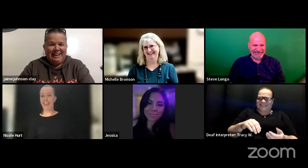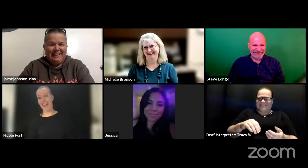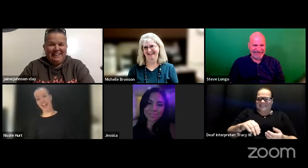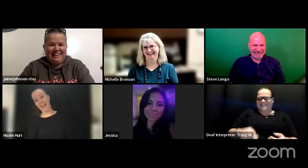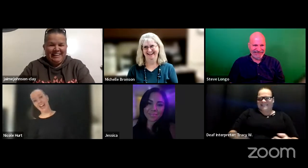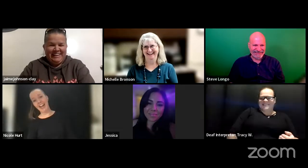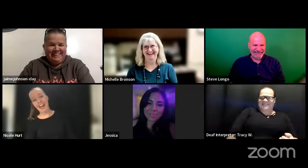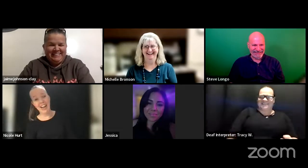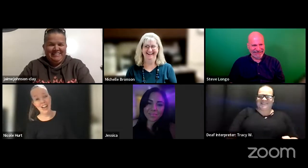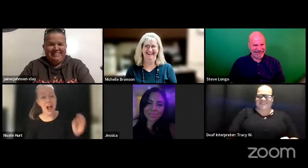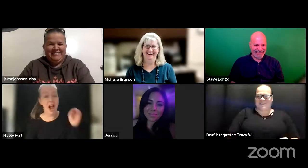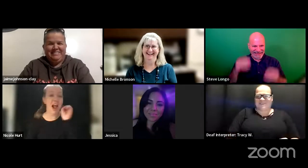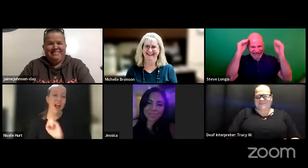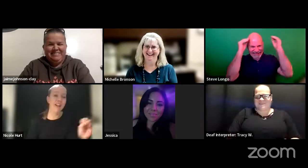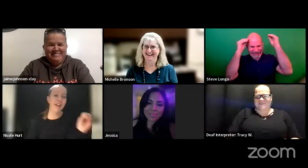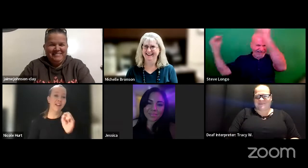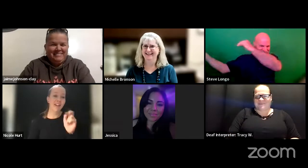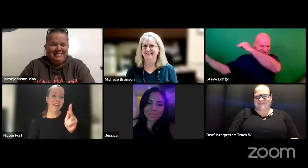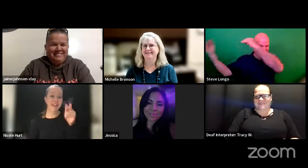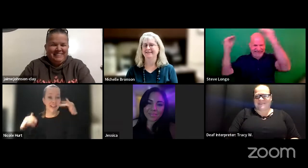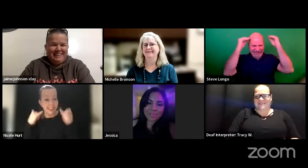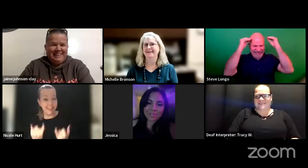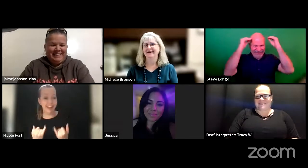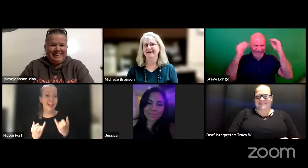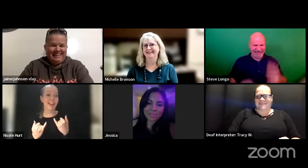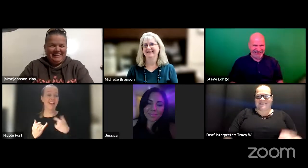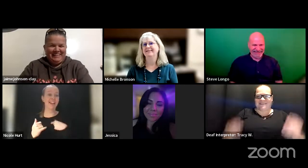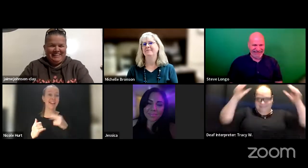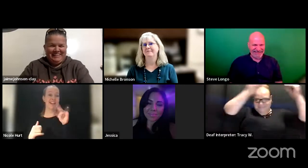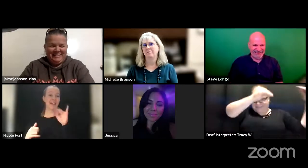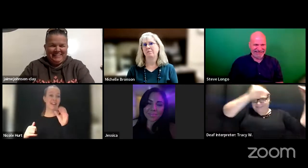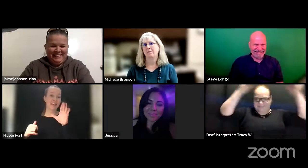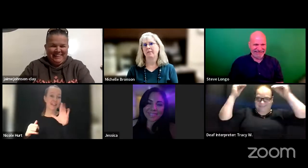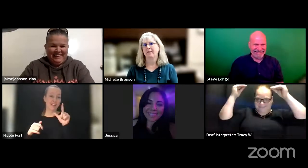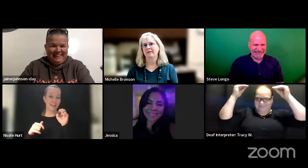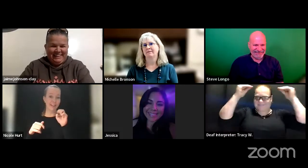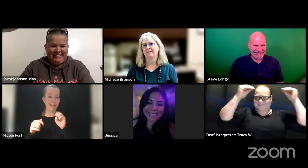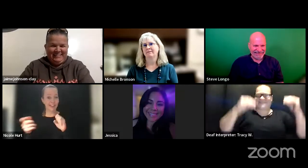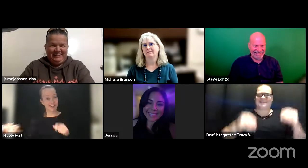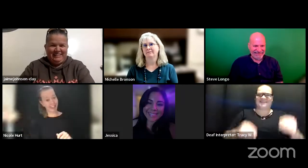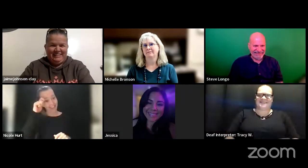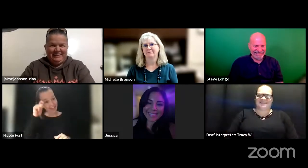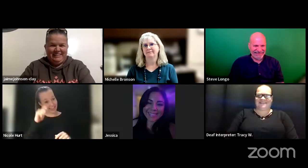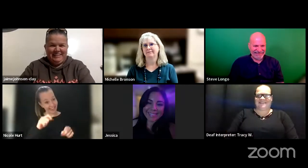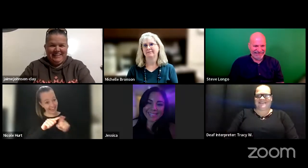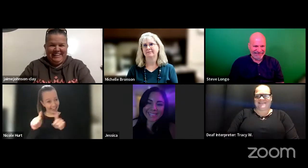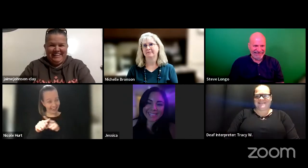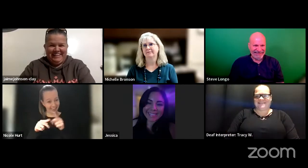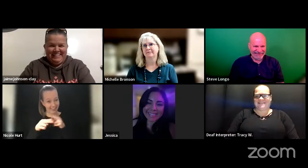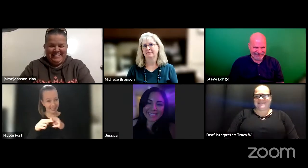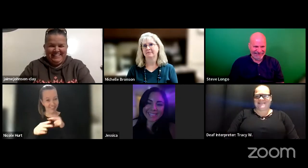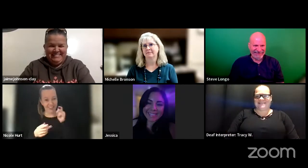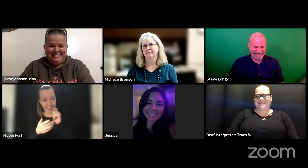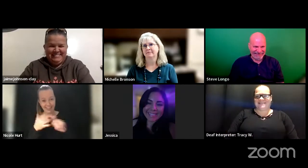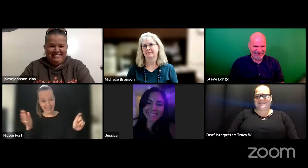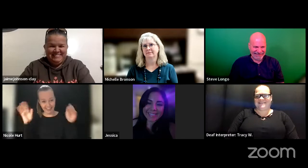Okay, off with my vice president's hat and on with my secretarial hat. Here we go.